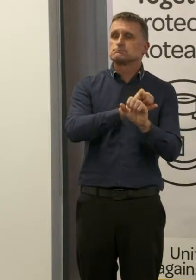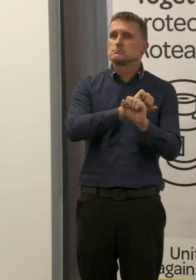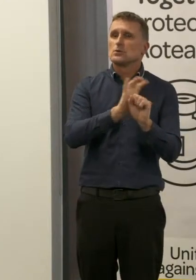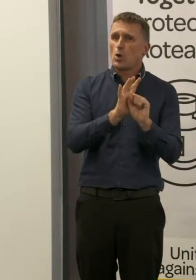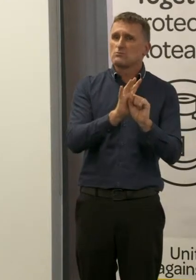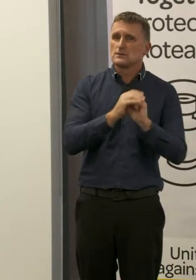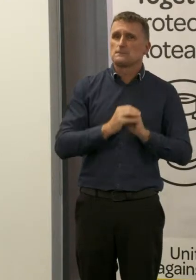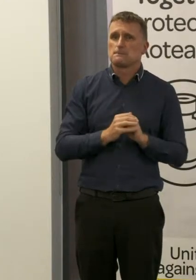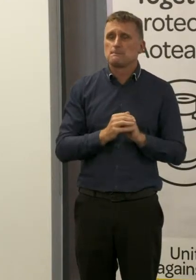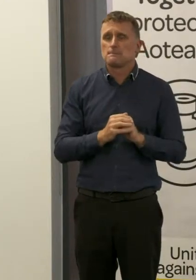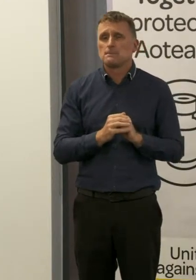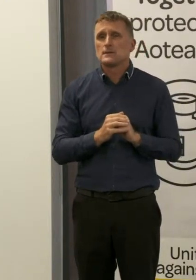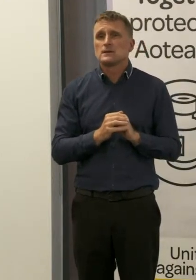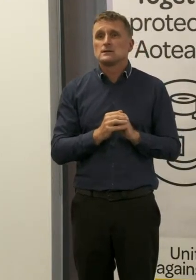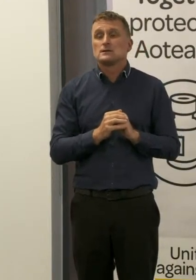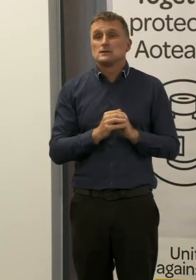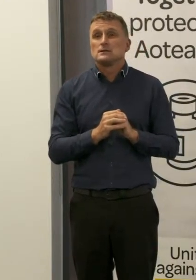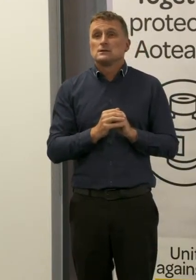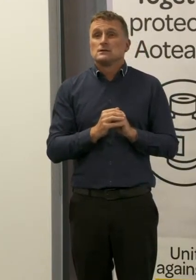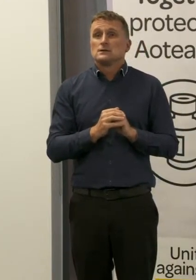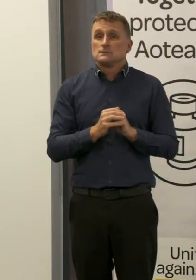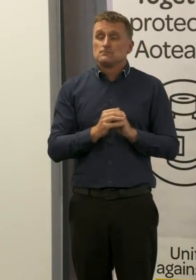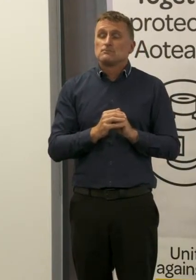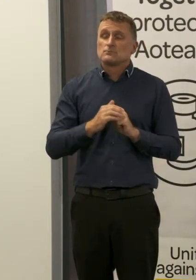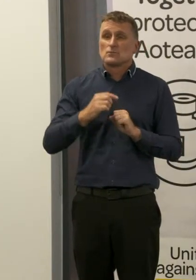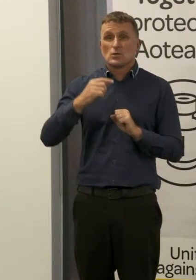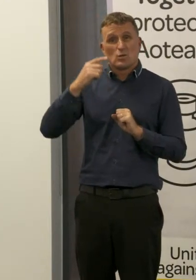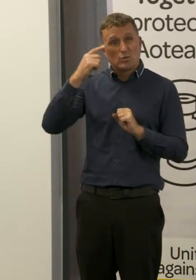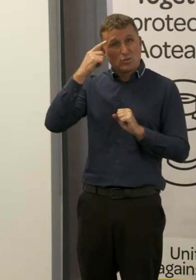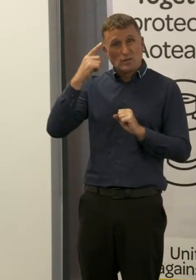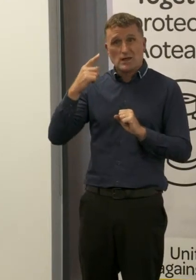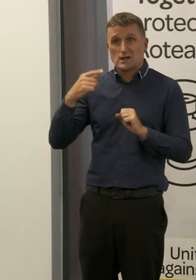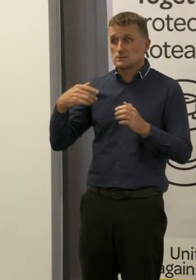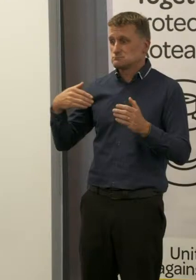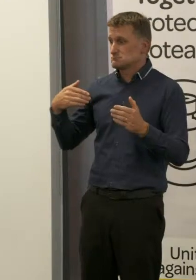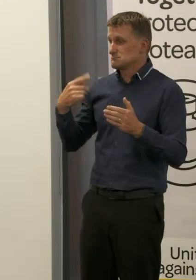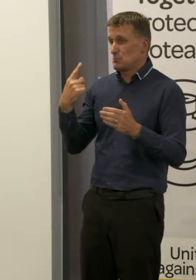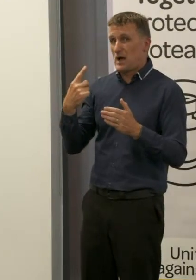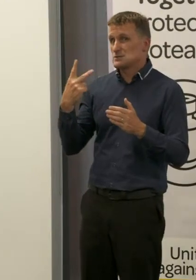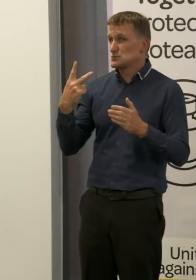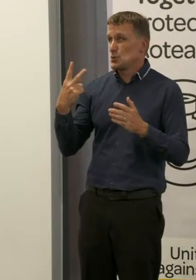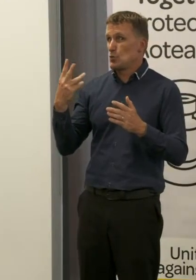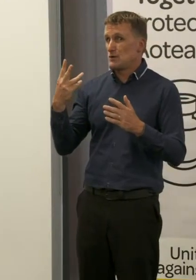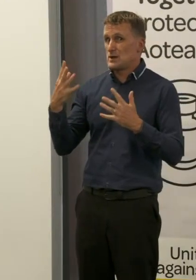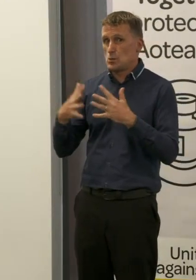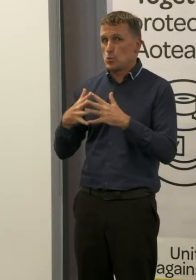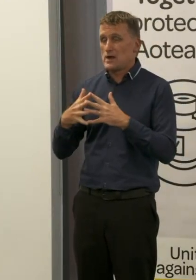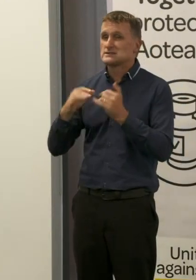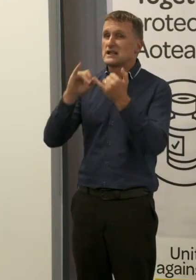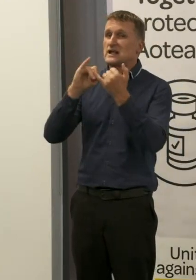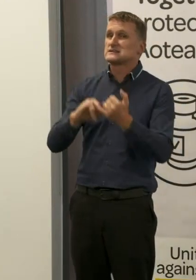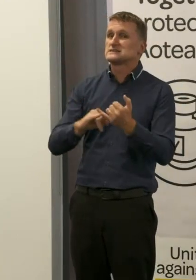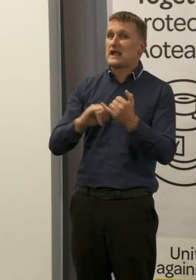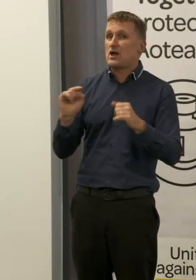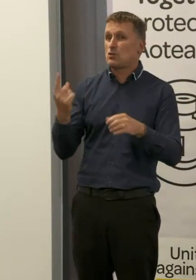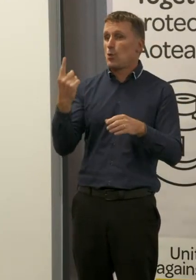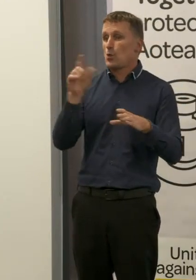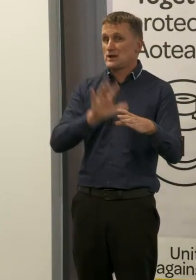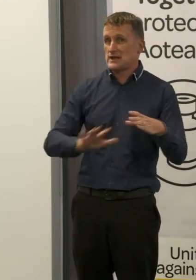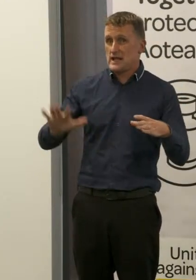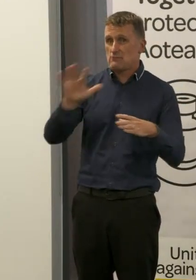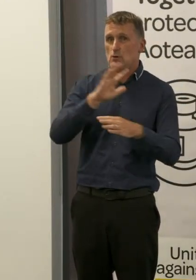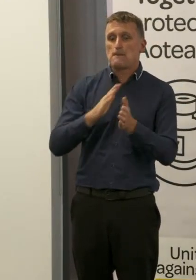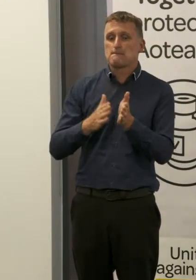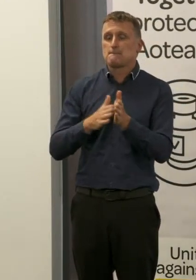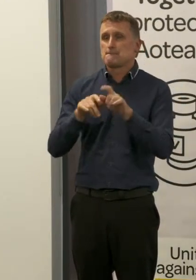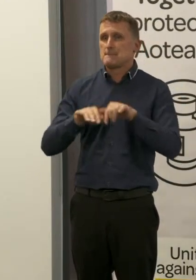there, because if you look at our case numbers over the last couple of weeks, but South Auckland, Manukau, has again been where the